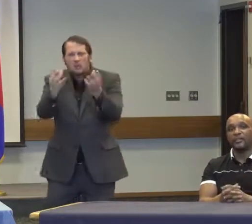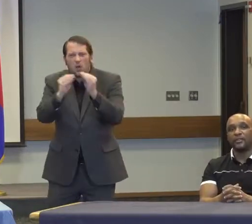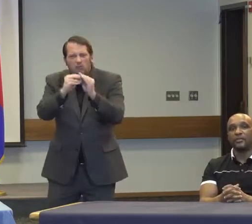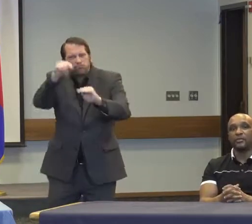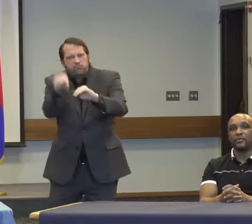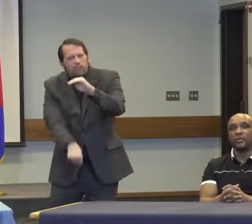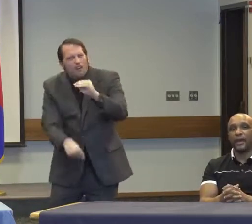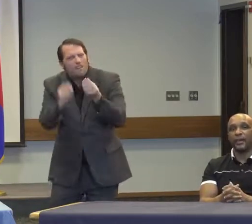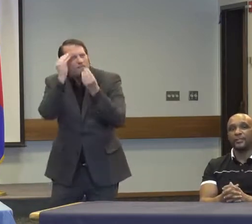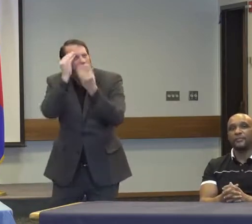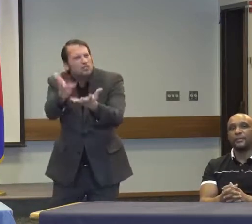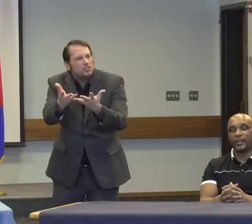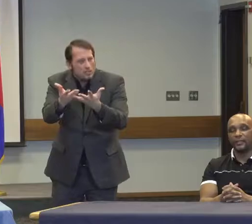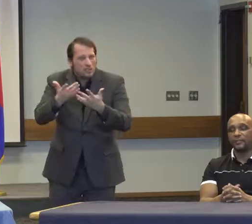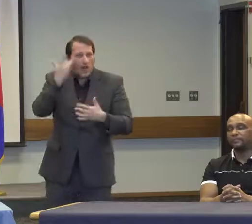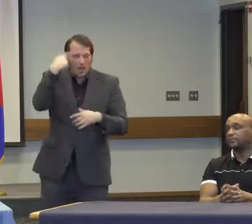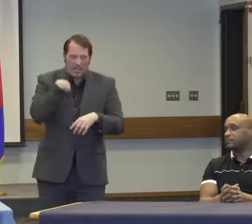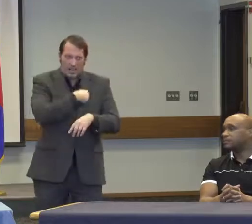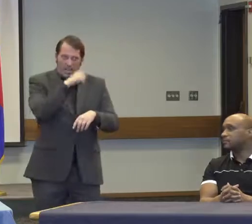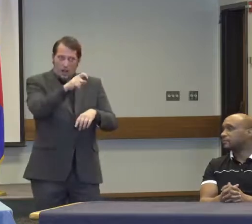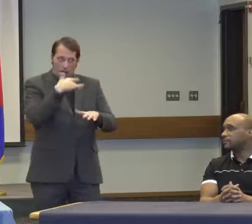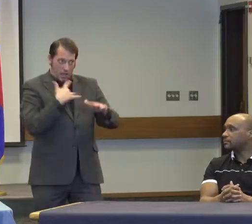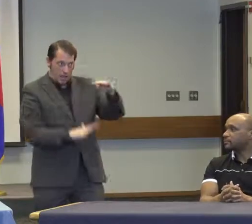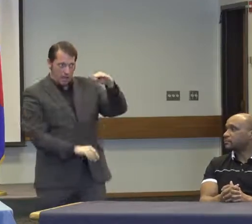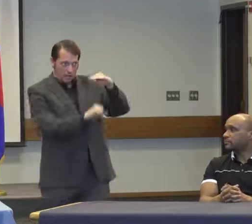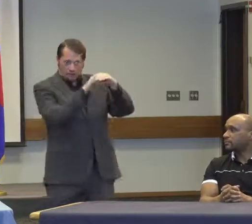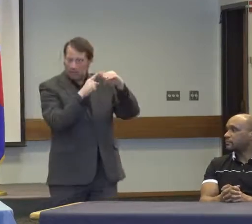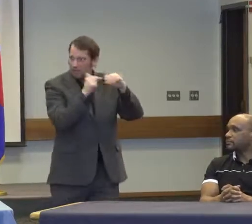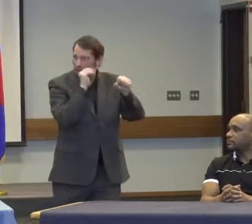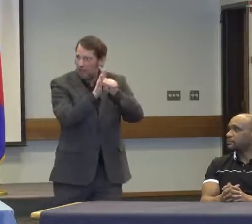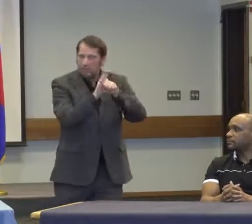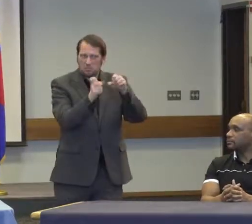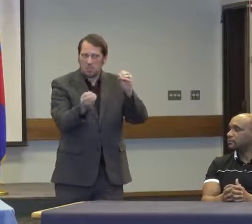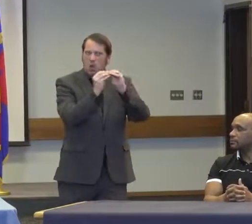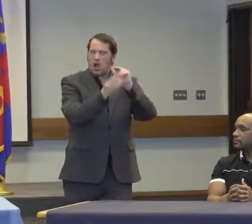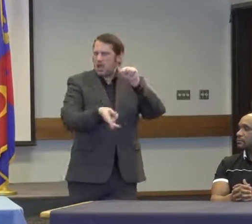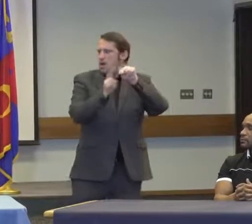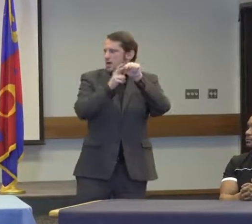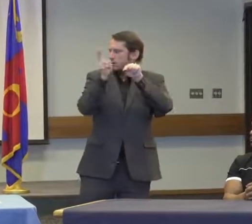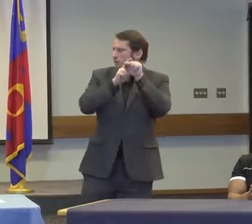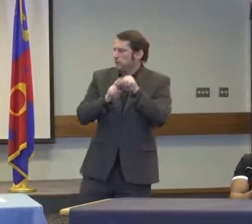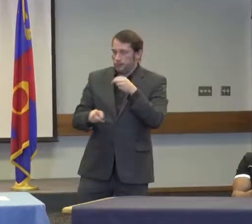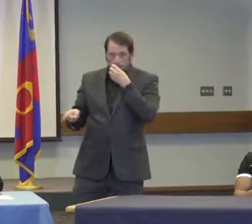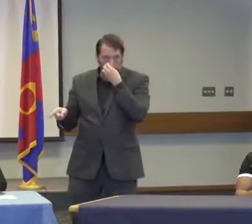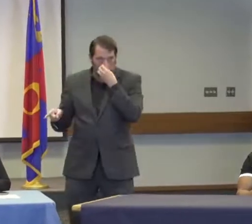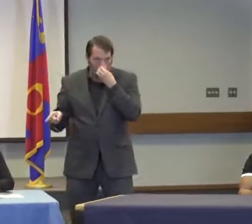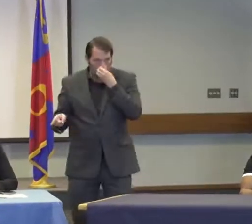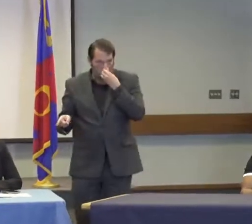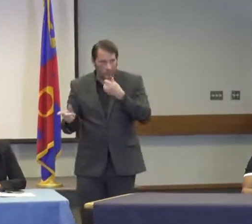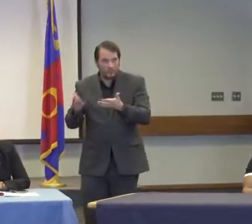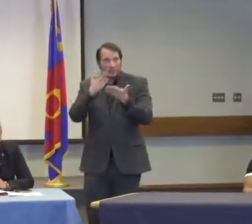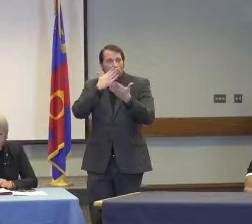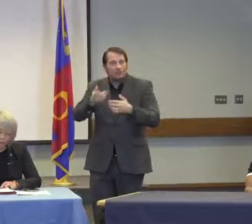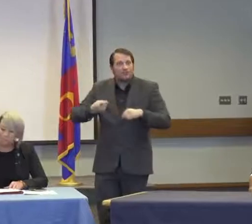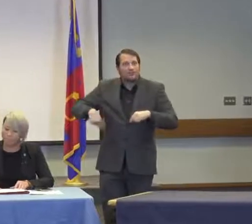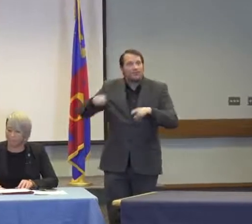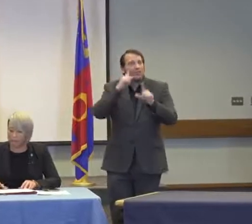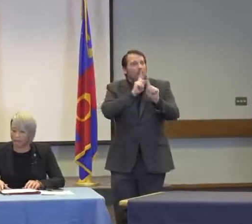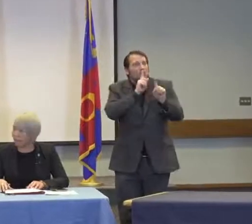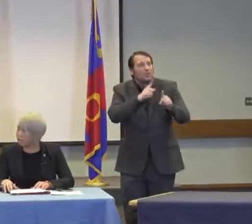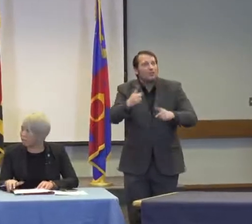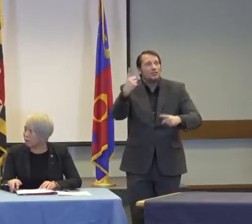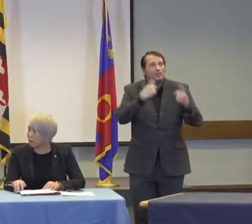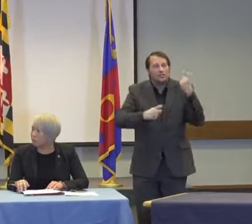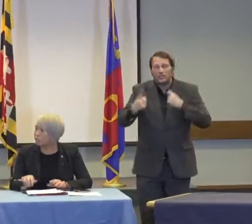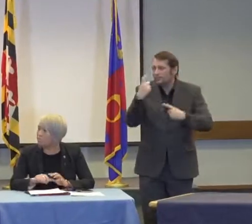need continues to arise. Thank you. Great. Thank you all for answering those questions.